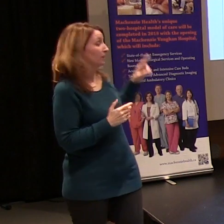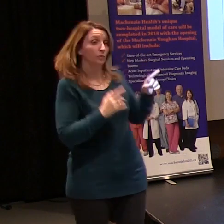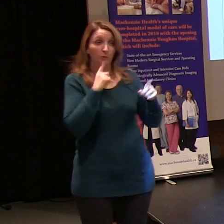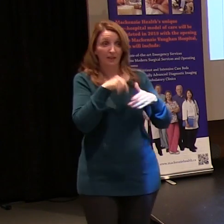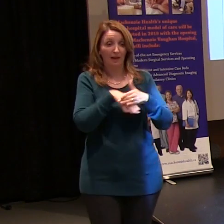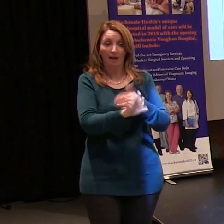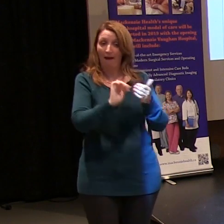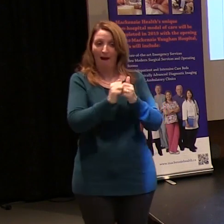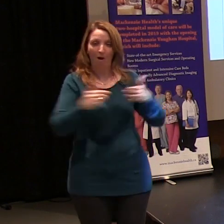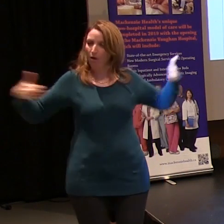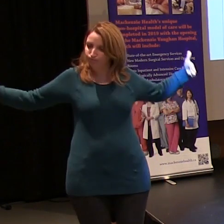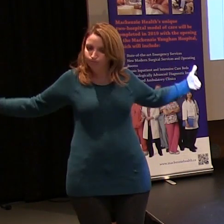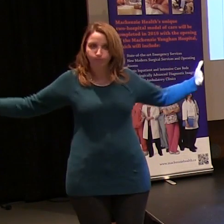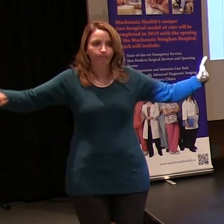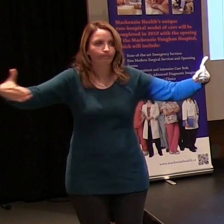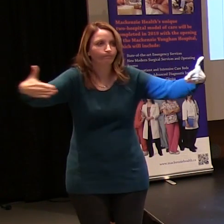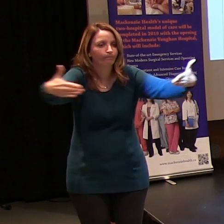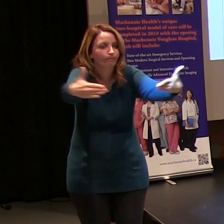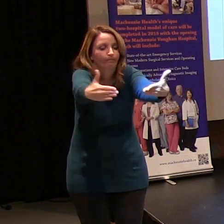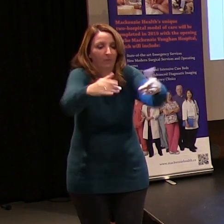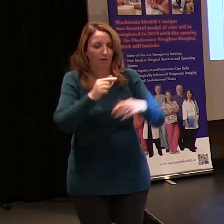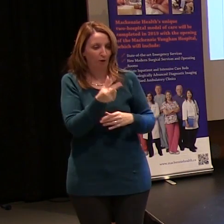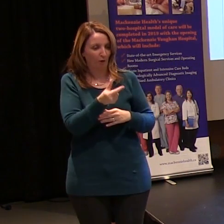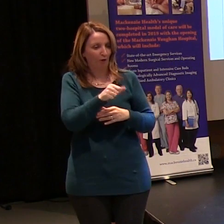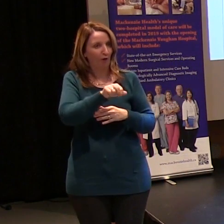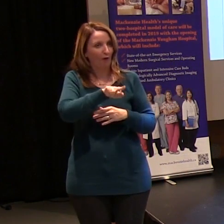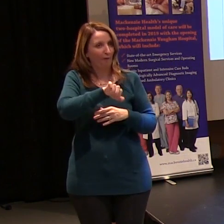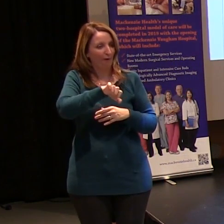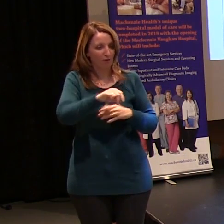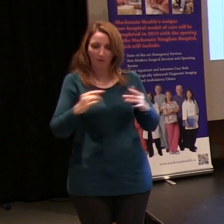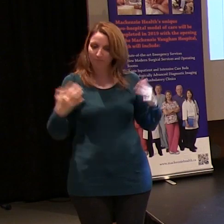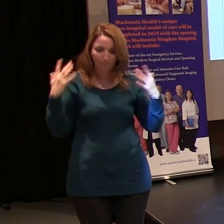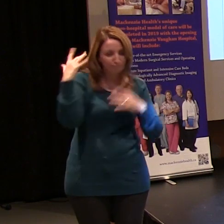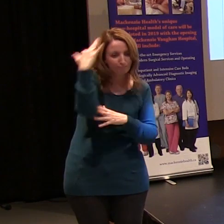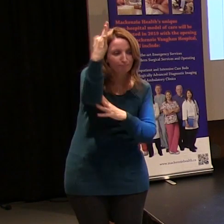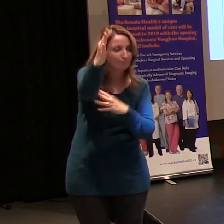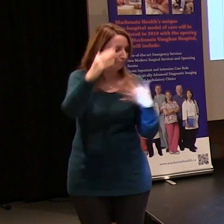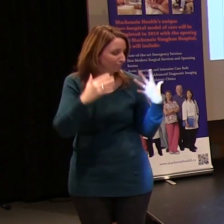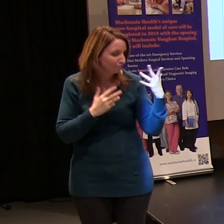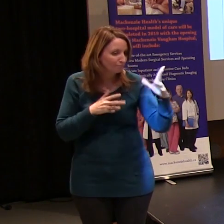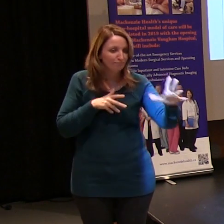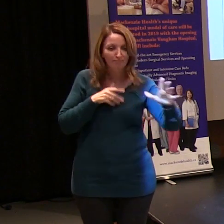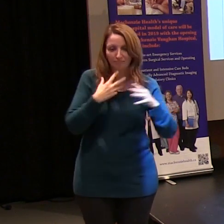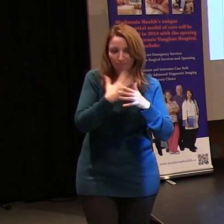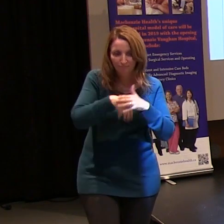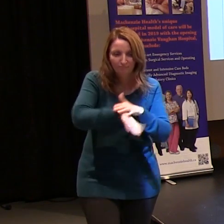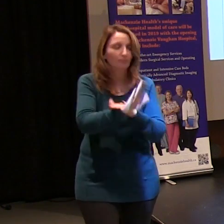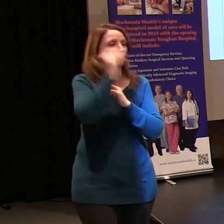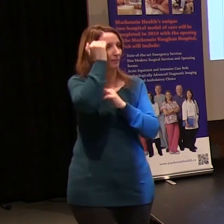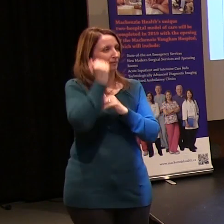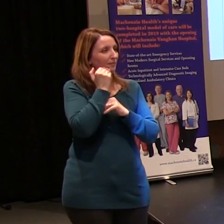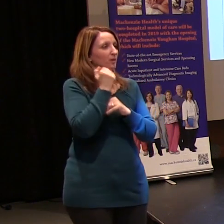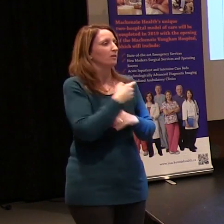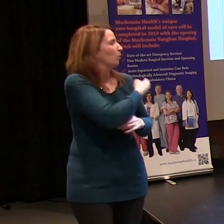landscape, through the garden, and how you slowly getting from totally outside to the inside. So that's a